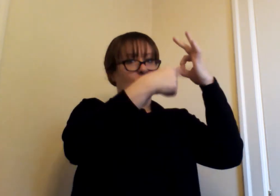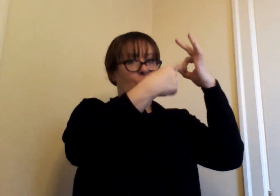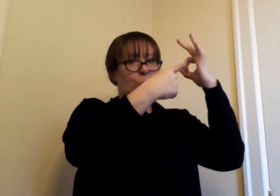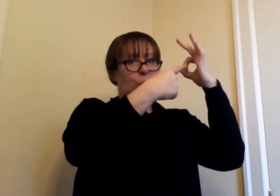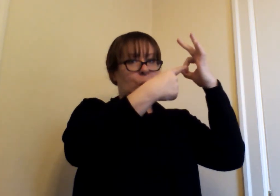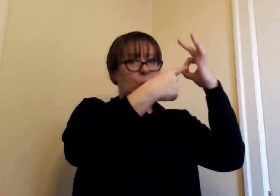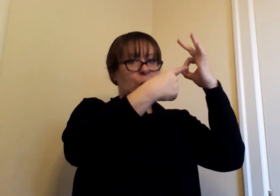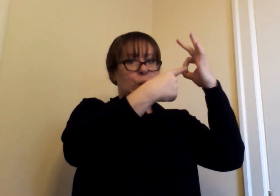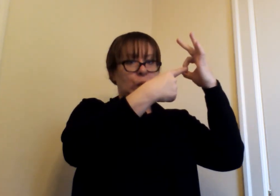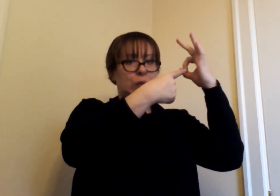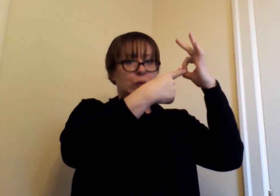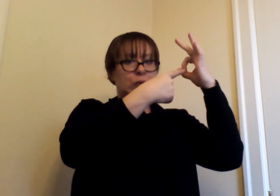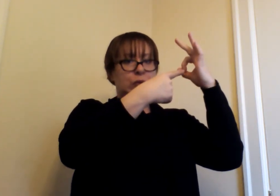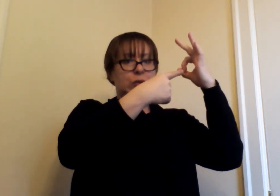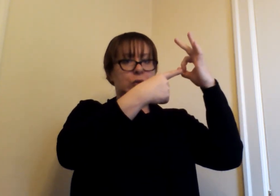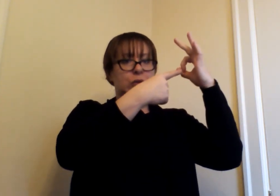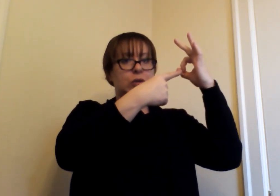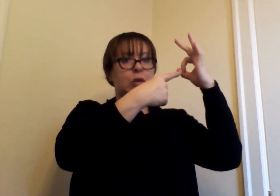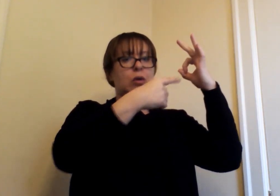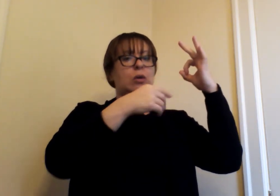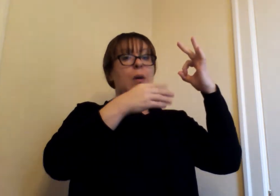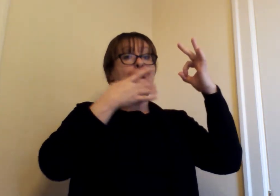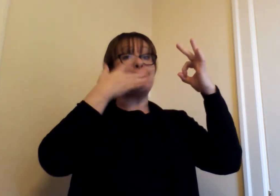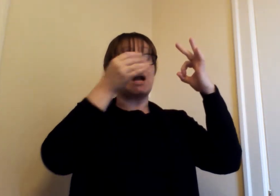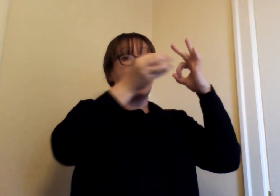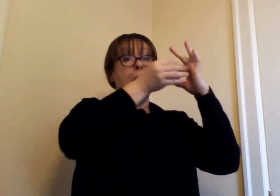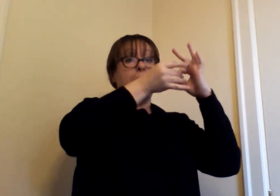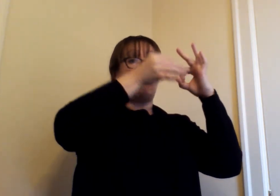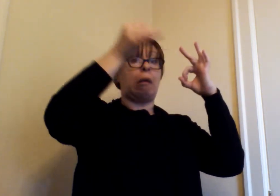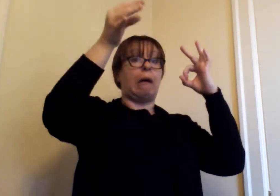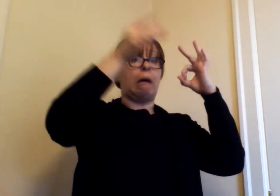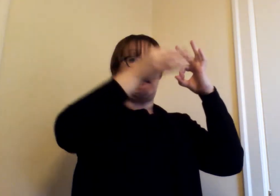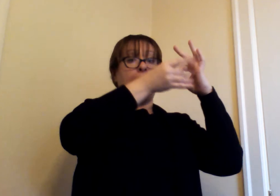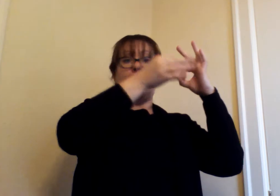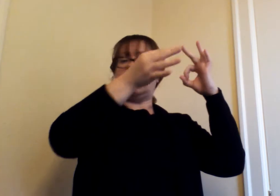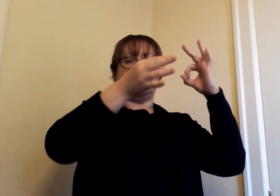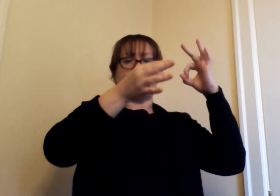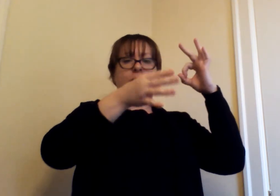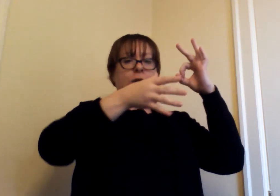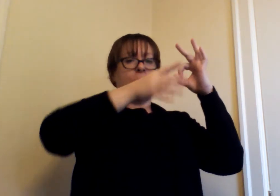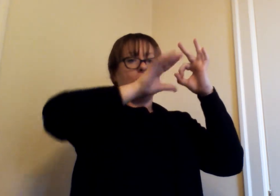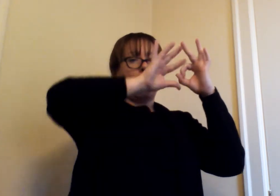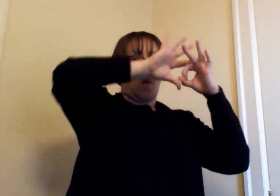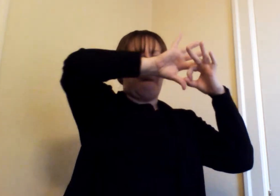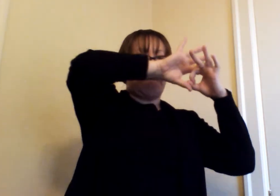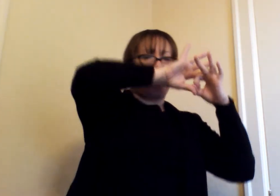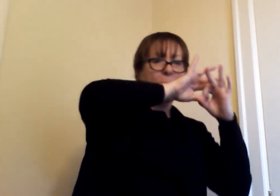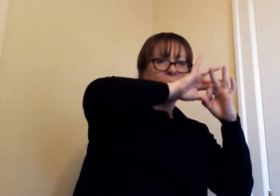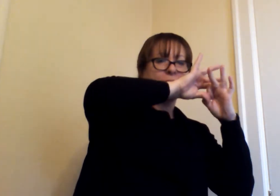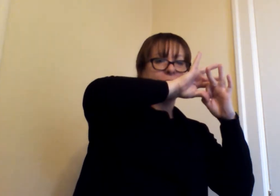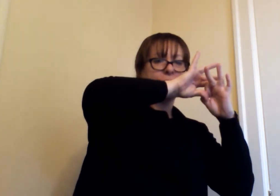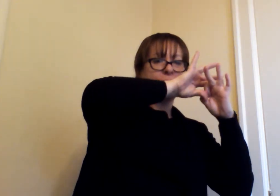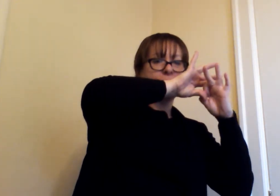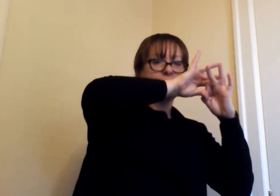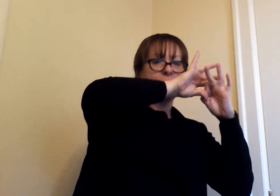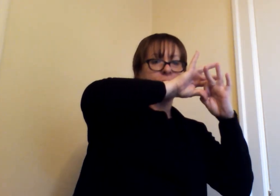a hematoma from forming and allow hemostasis to seal the wound. In this illustration, see formation of the platelet